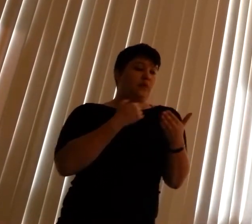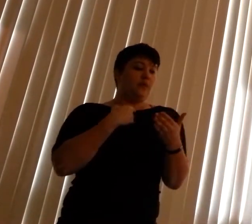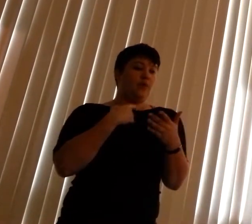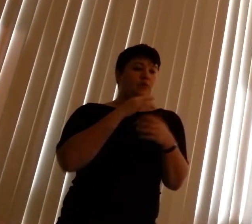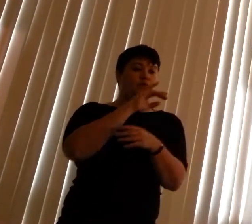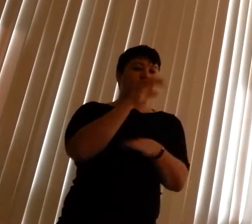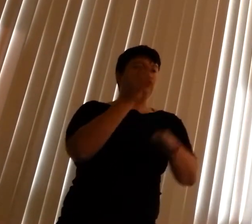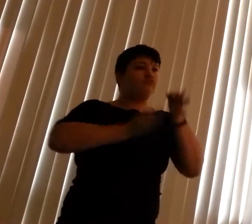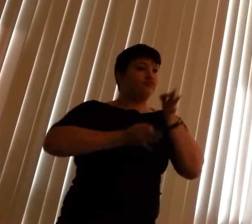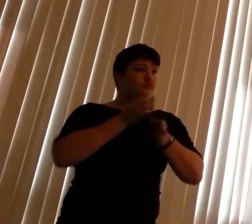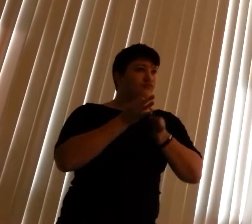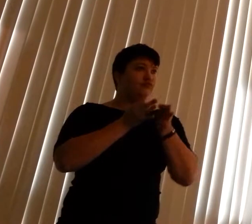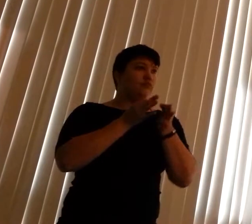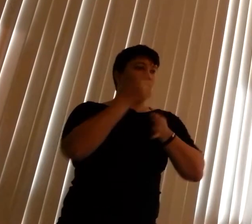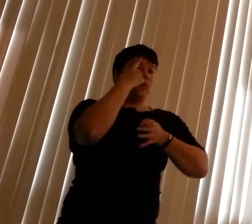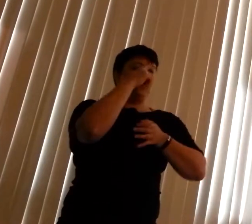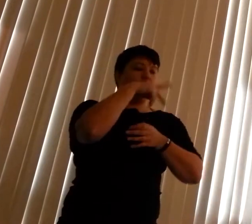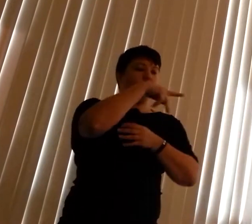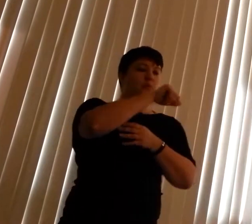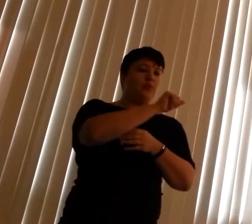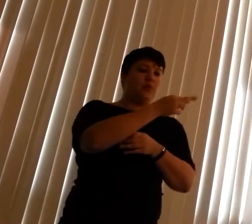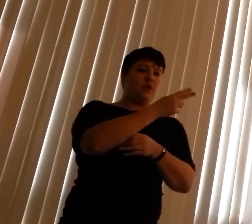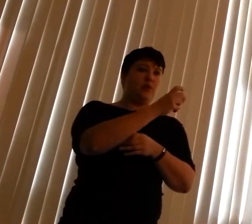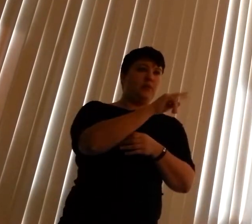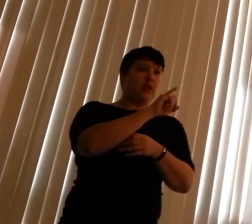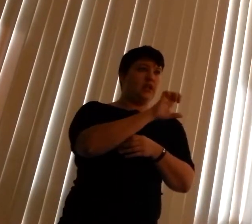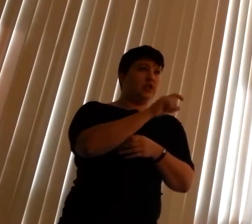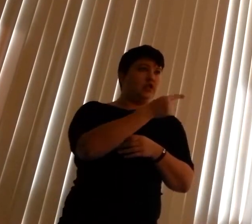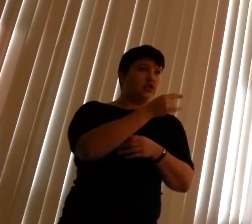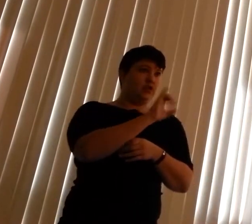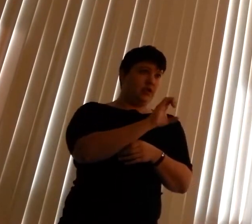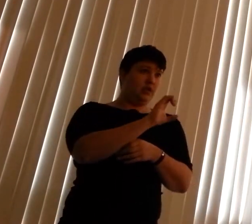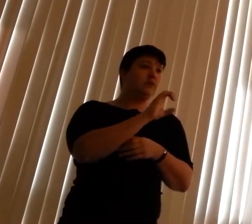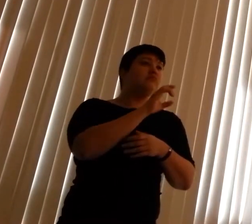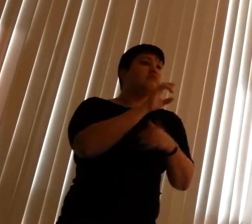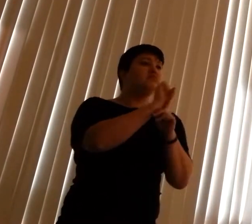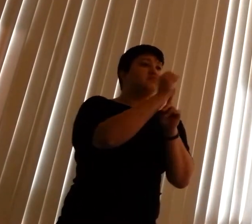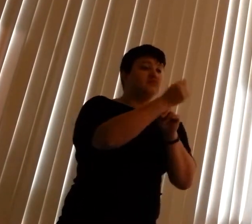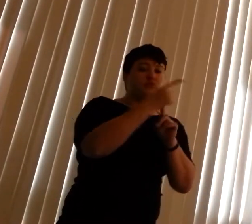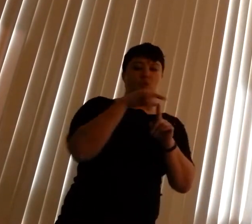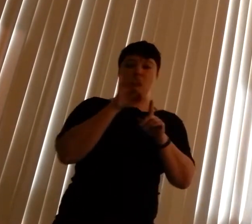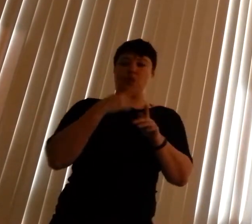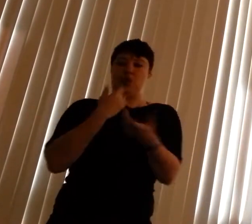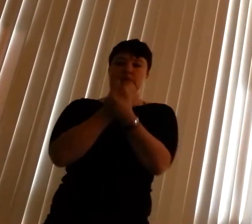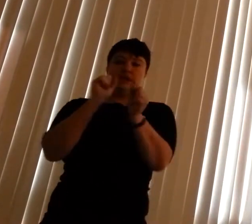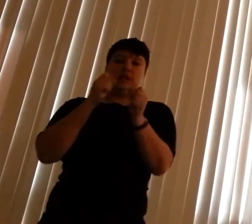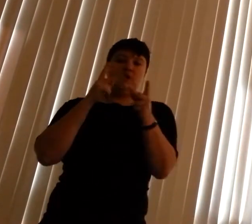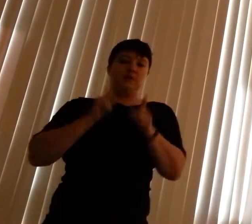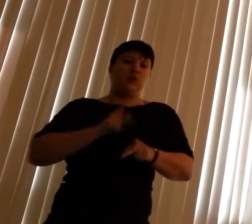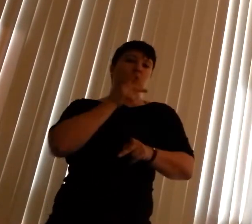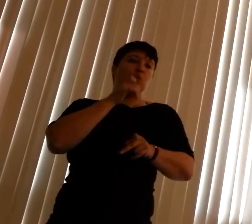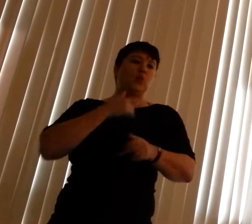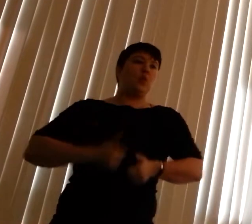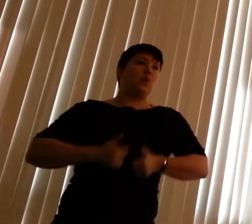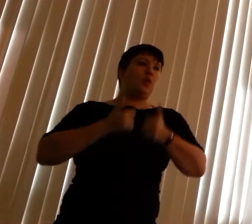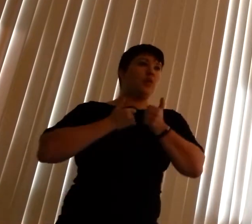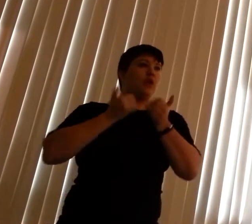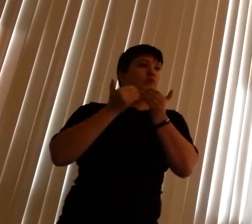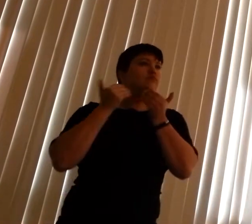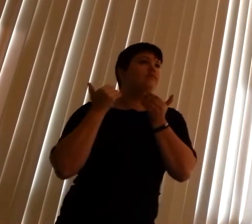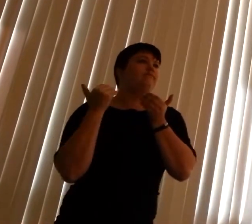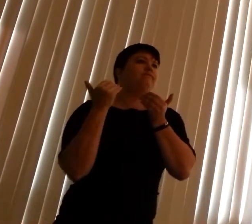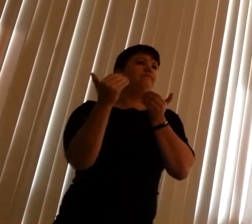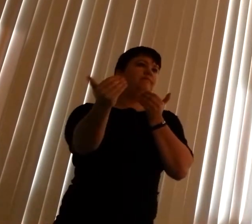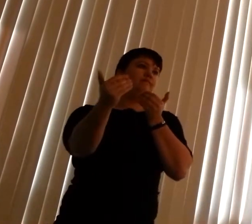chances in the paraplegia case and the saving straight away of the person who would live longer in the